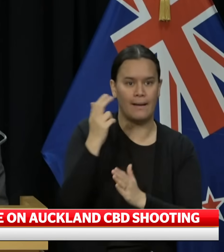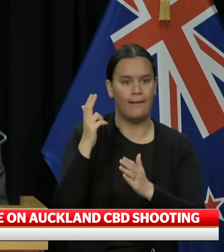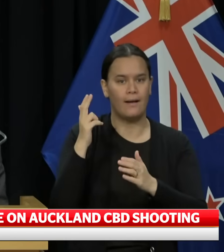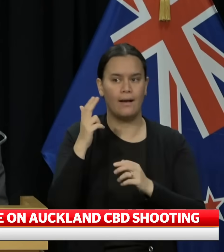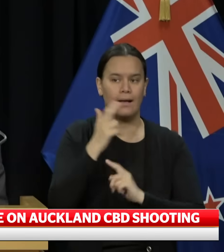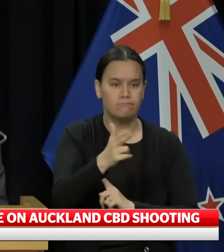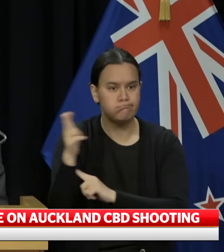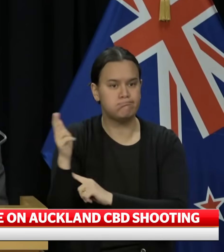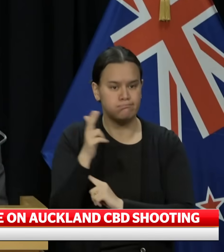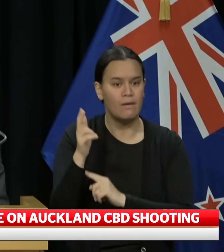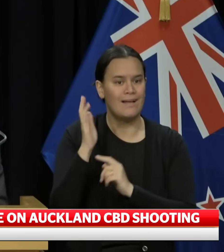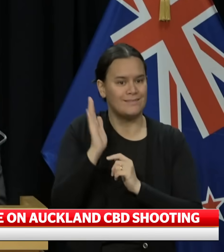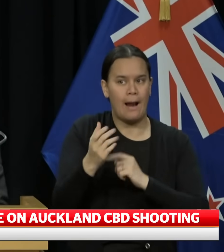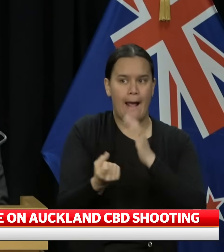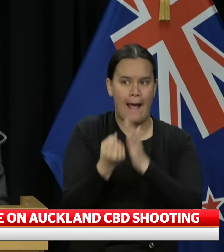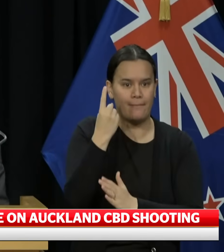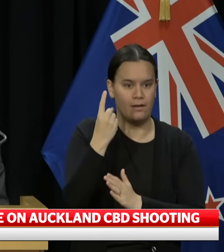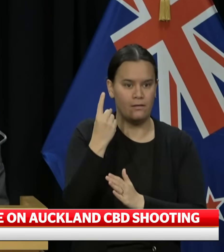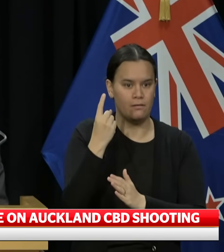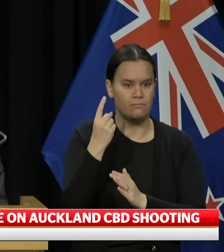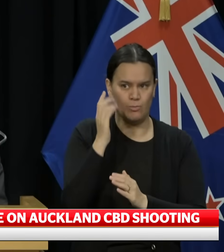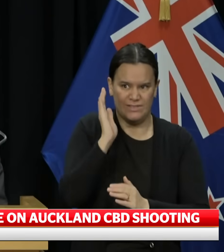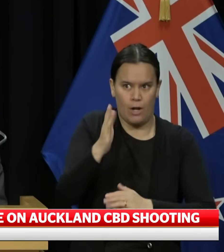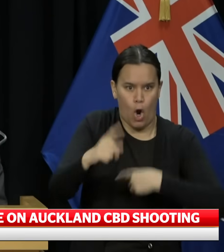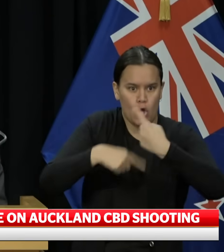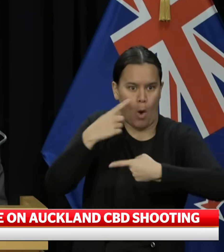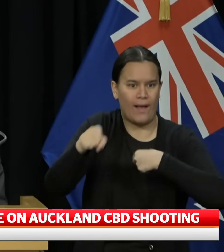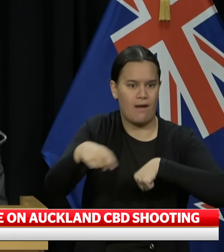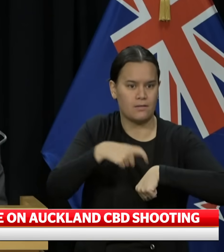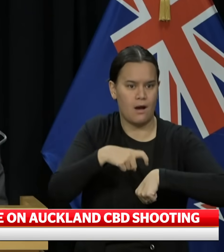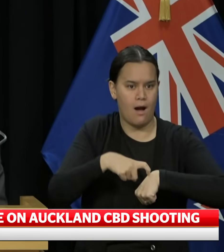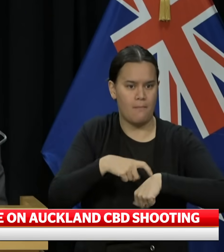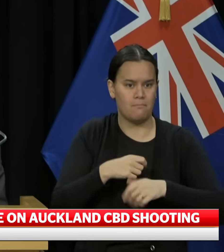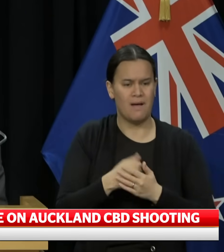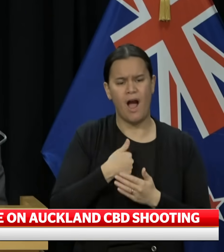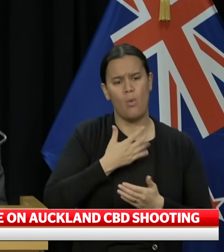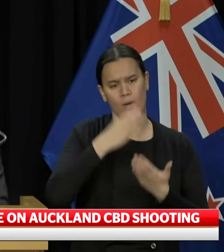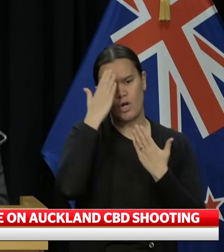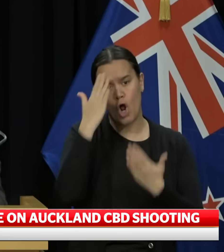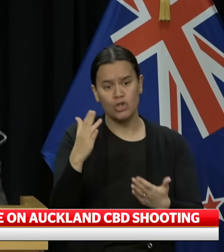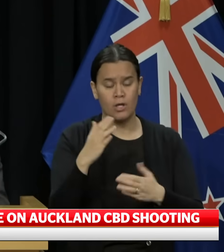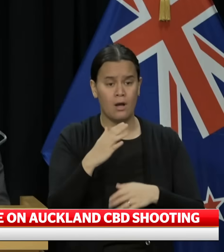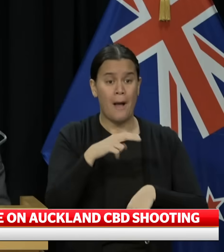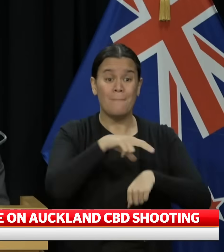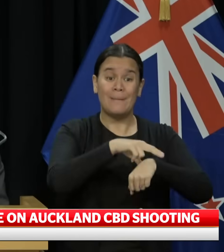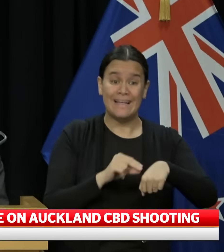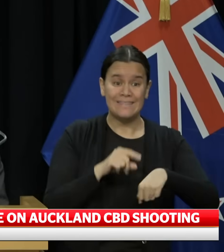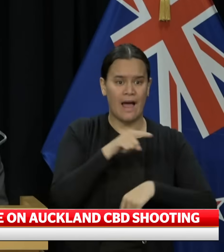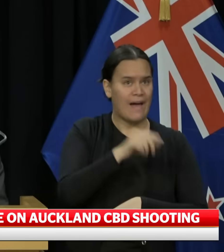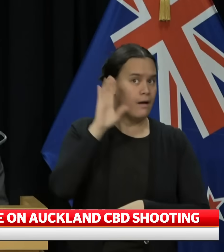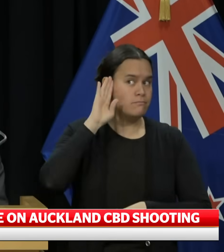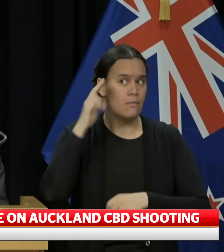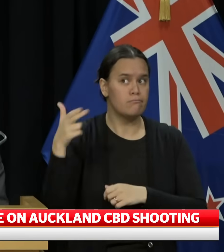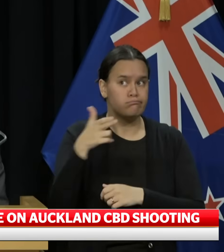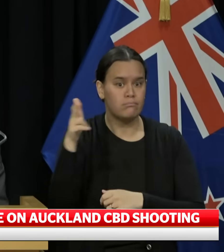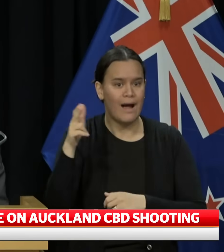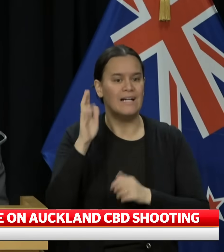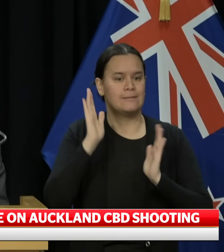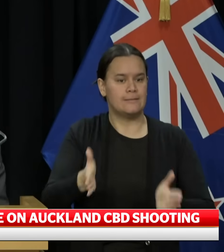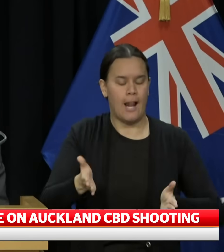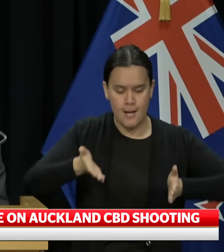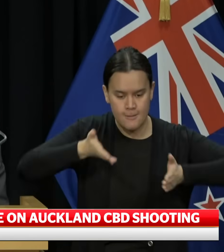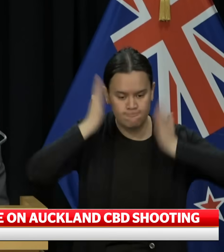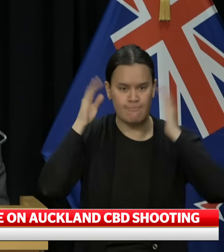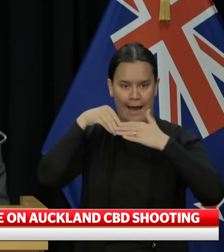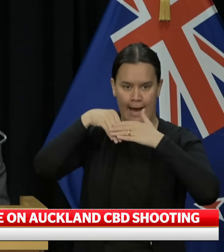say, I want to acknowledge the bravery of New Zealand police who walked directly into that. On